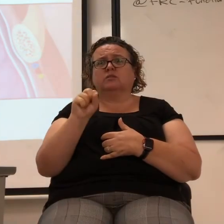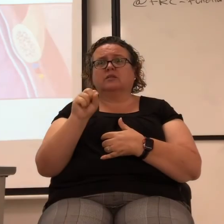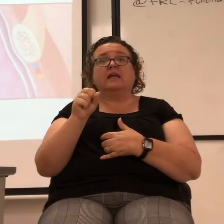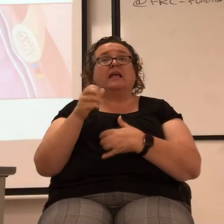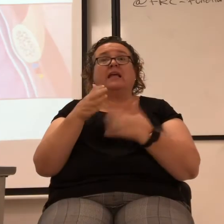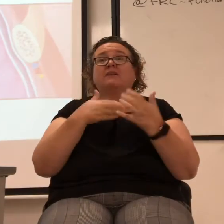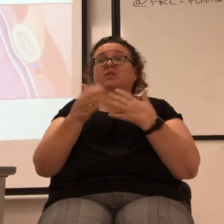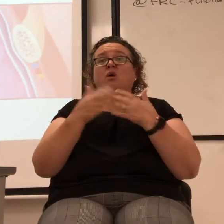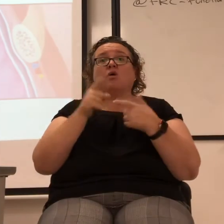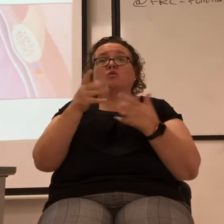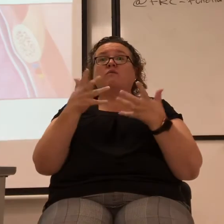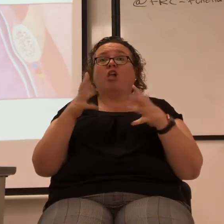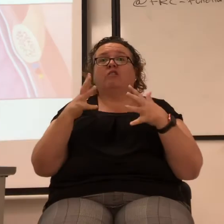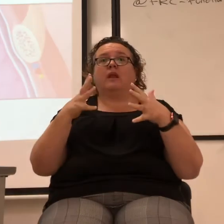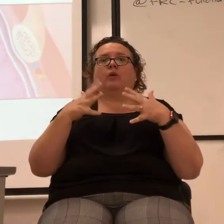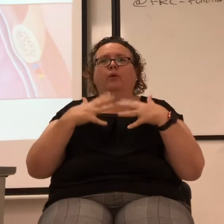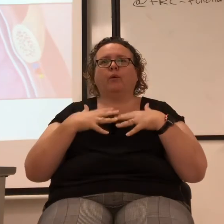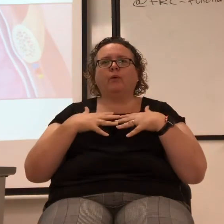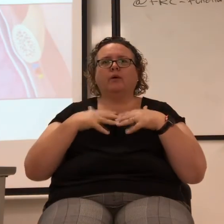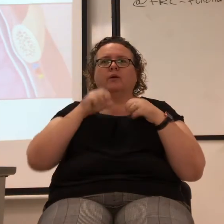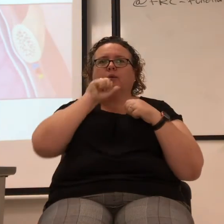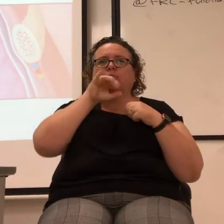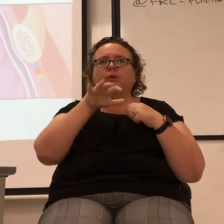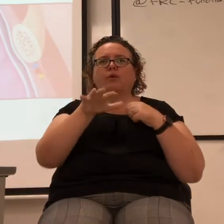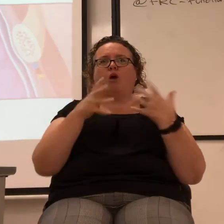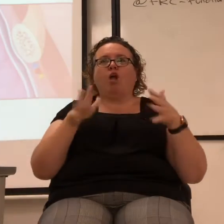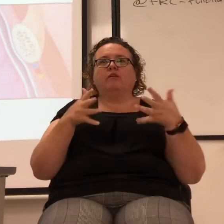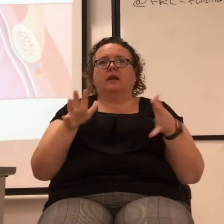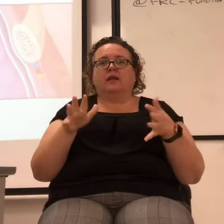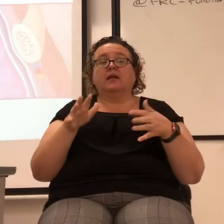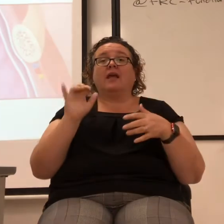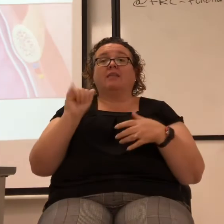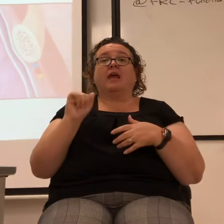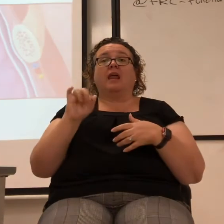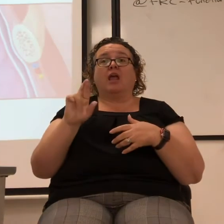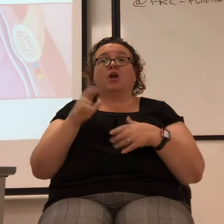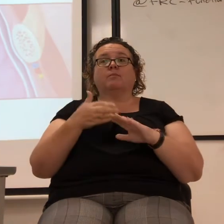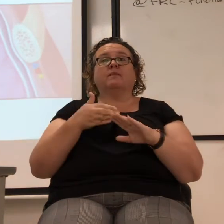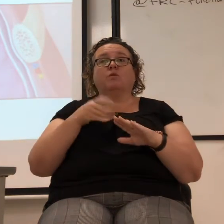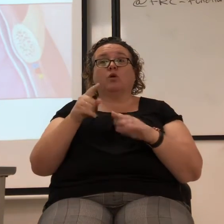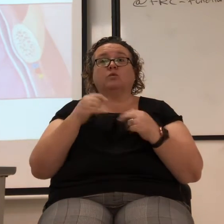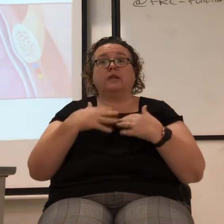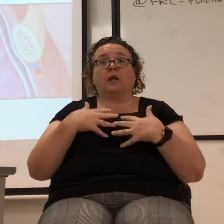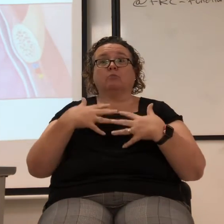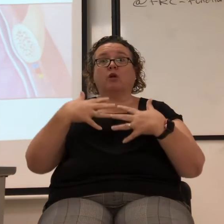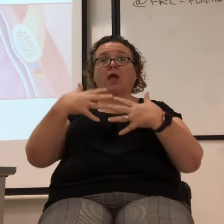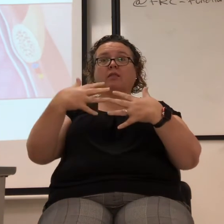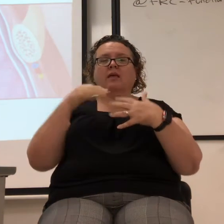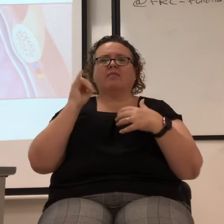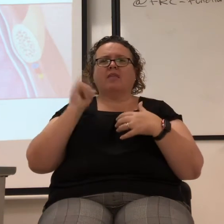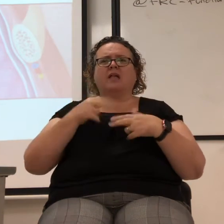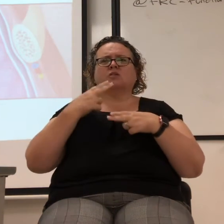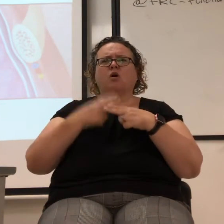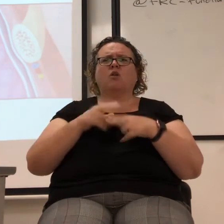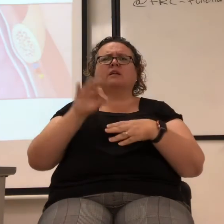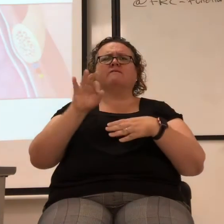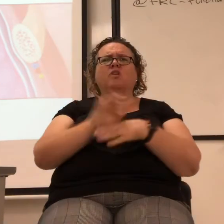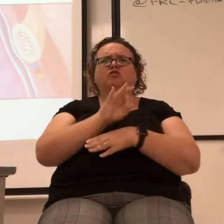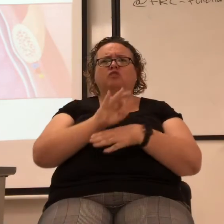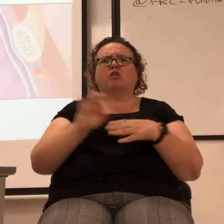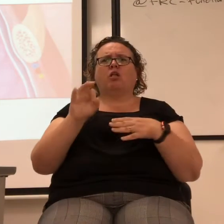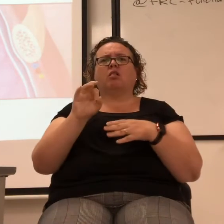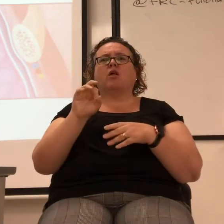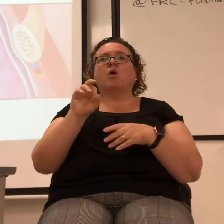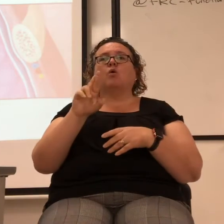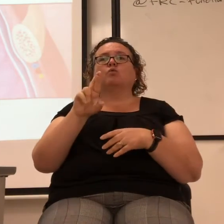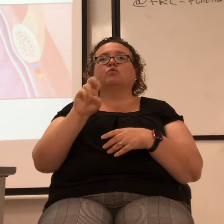you take the normal breath out. That air that is in your lungs before you take a breath is called functional residual